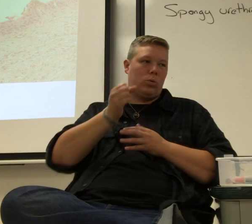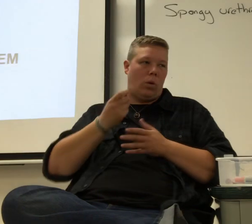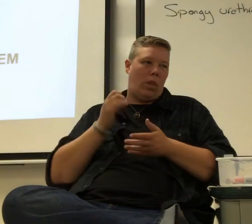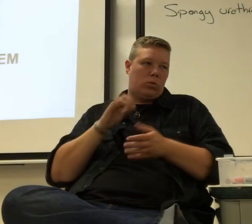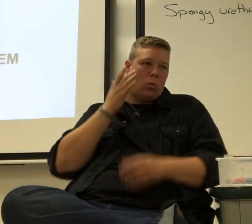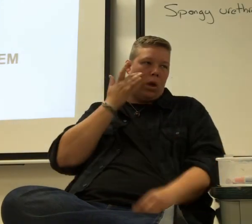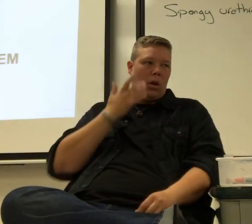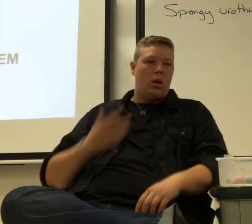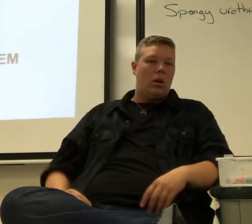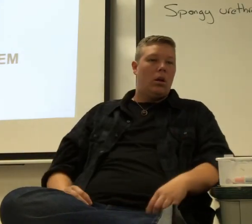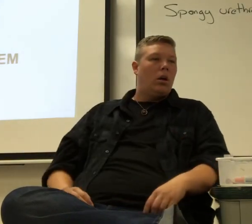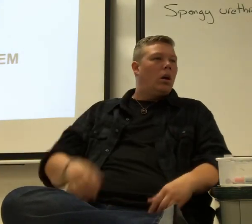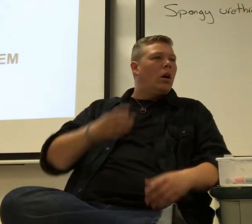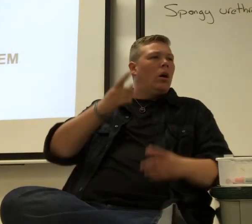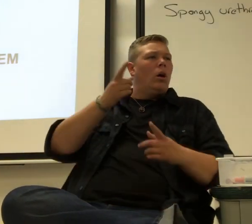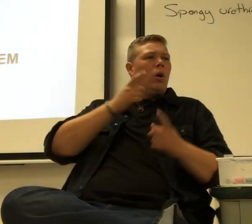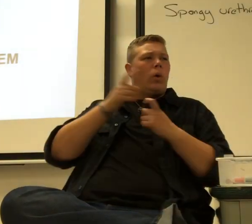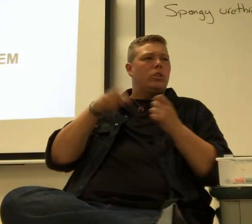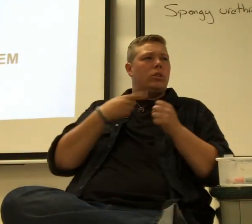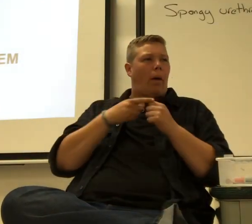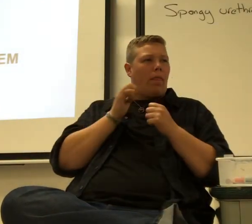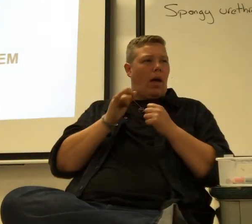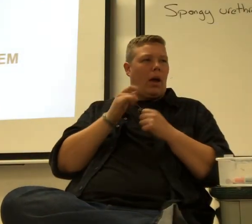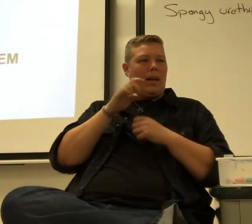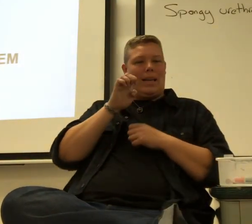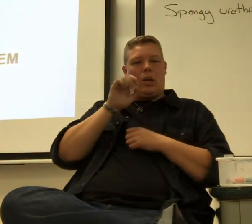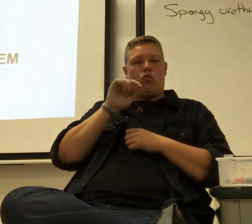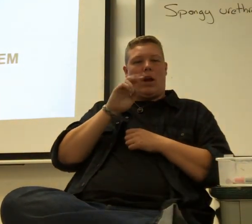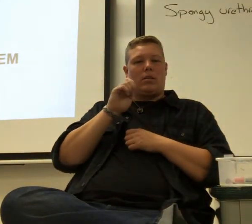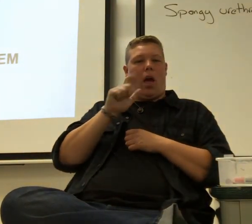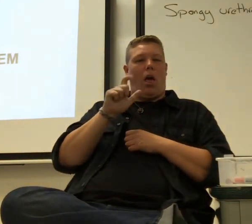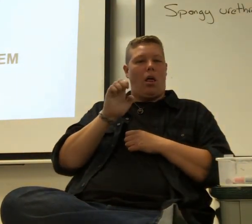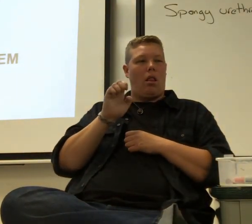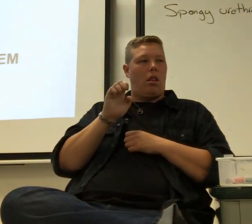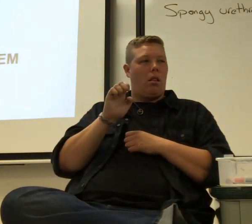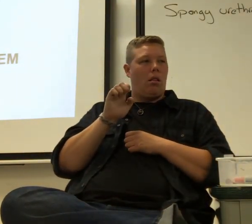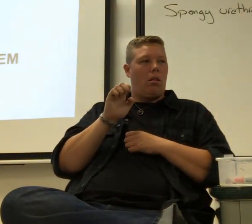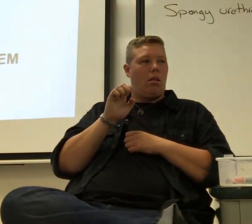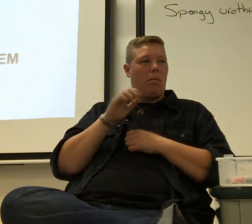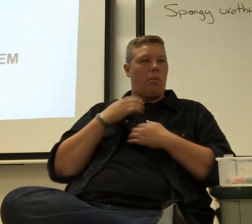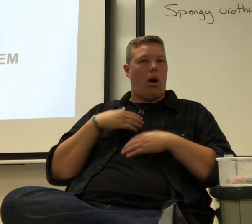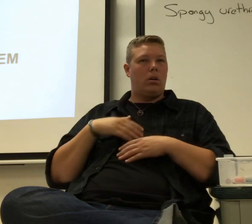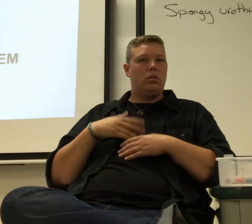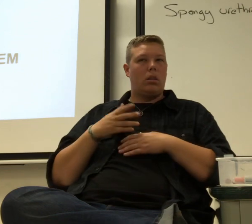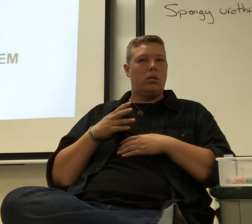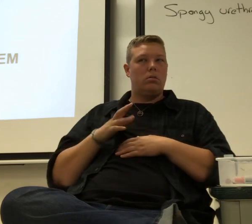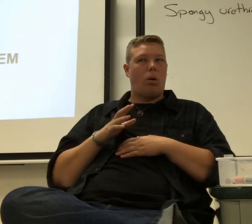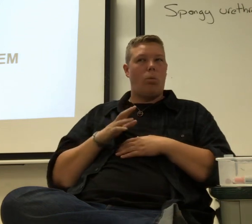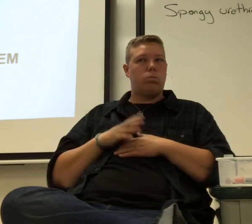Any questions on the erectile bodies or anything? I'm going to move on to the next topic,